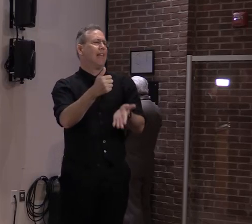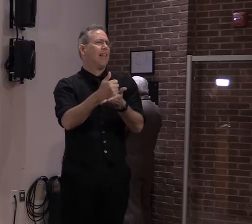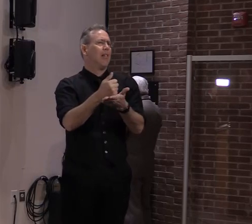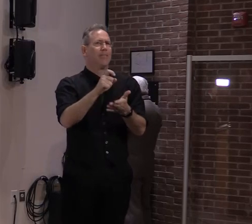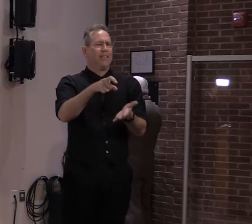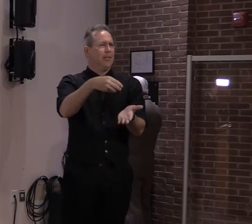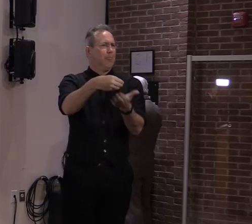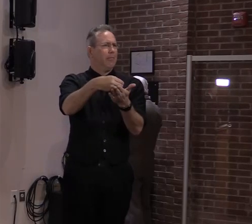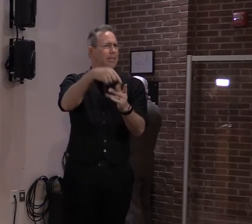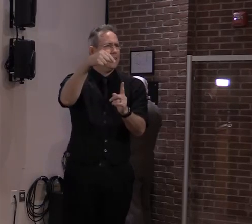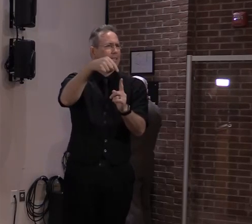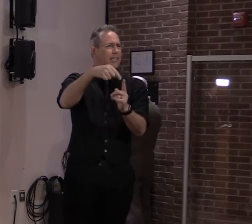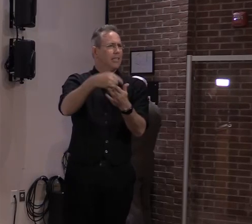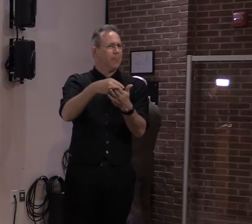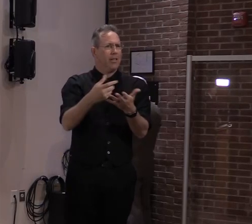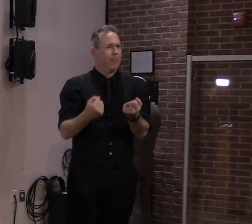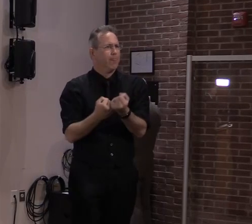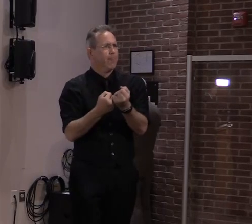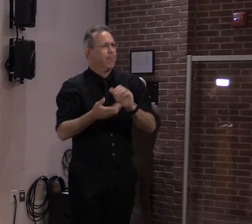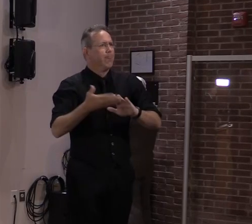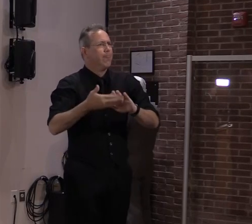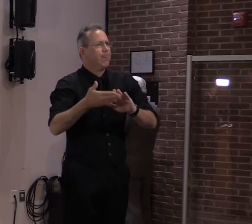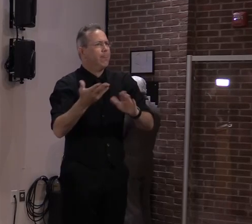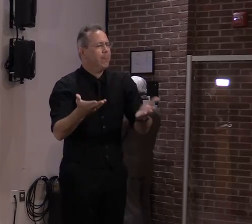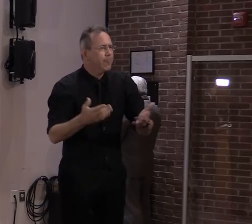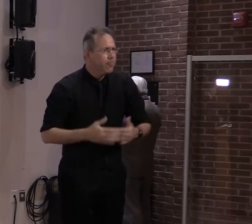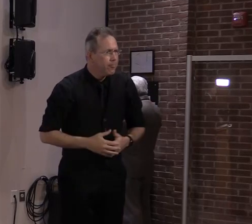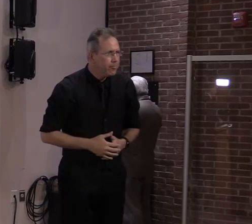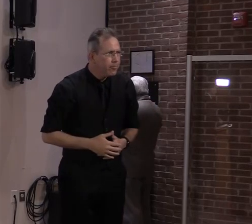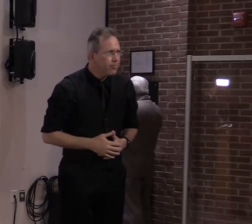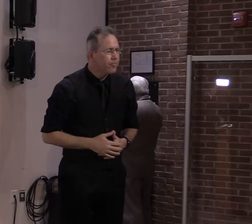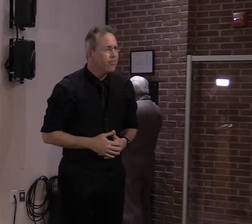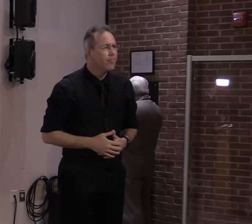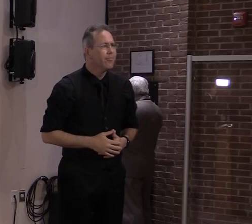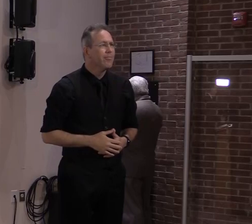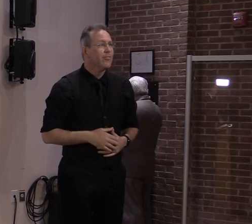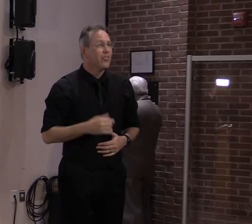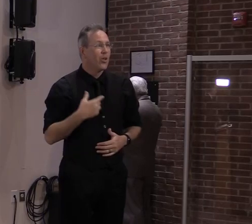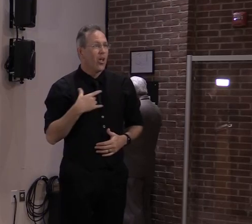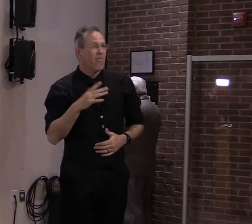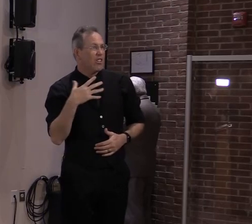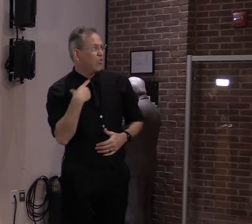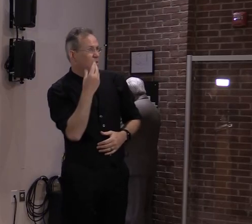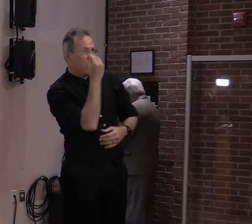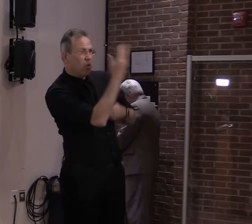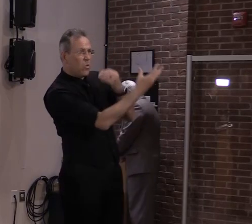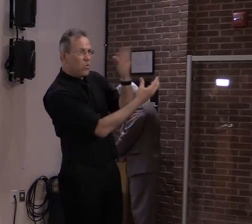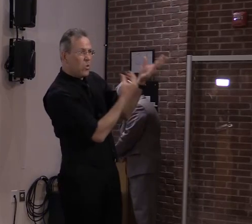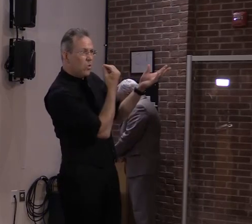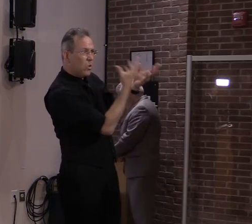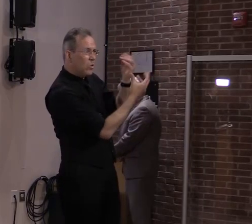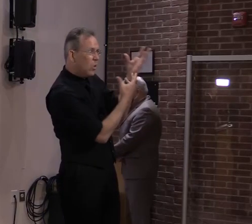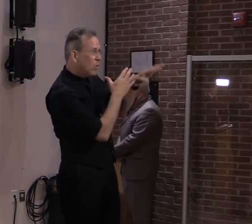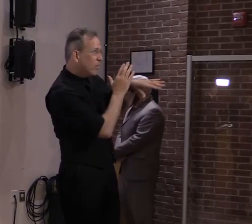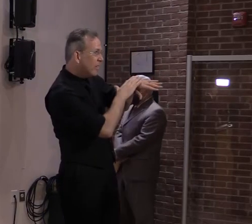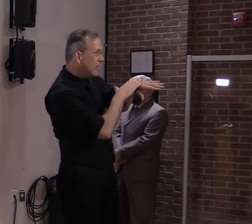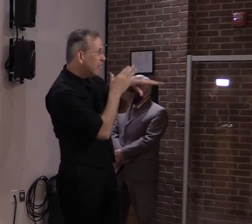future because we know that this is counter to what the U.S. Department of